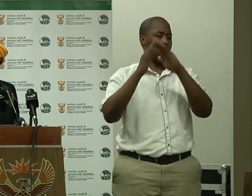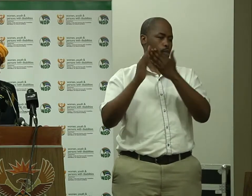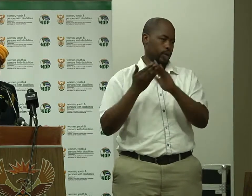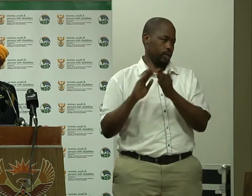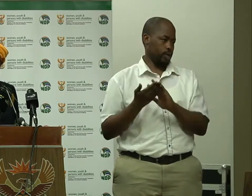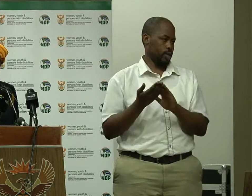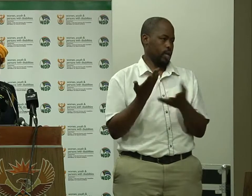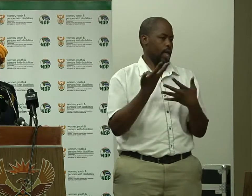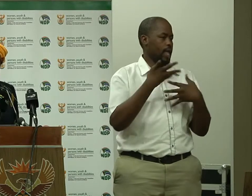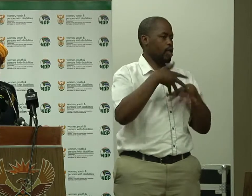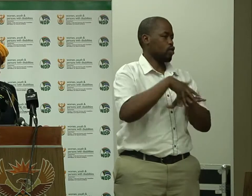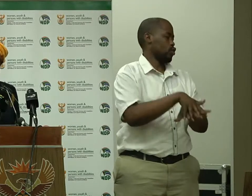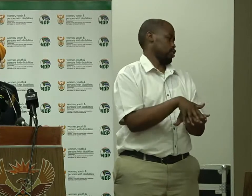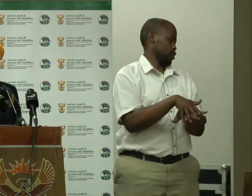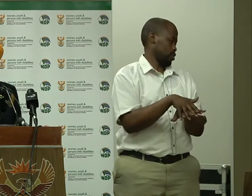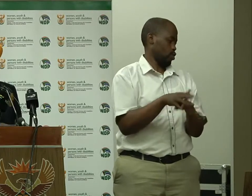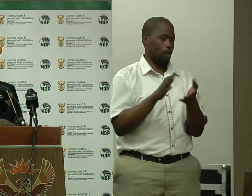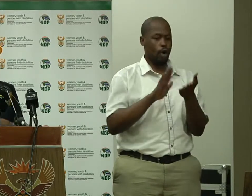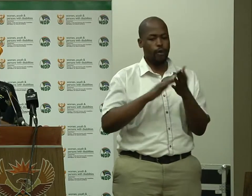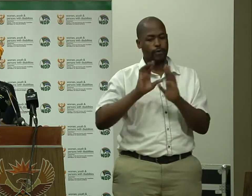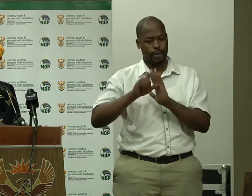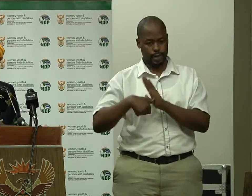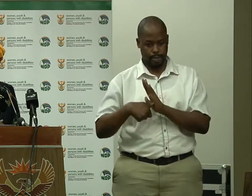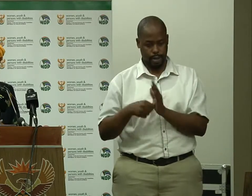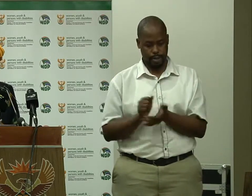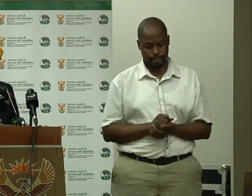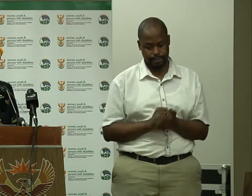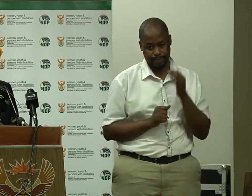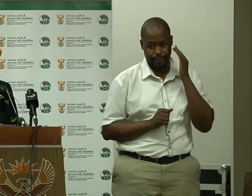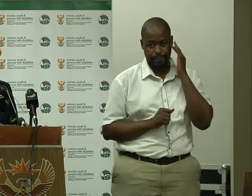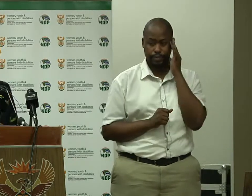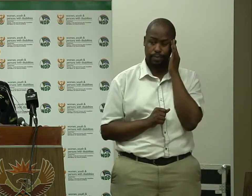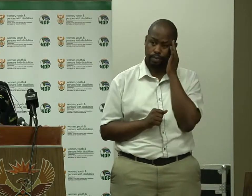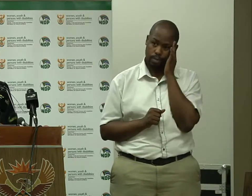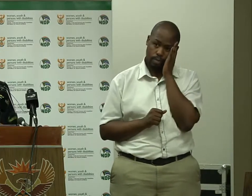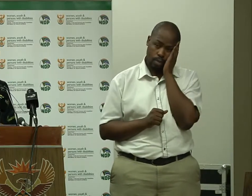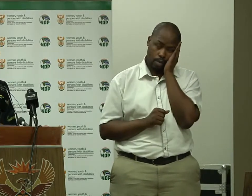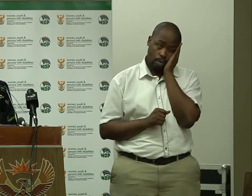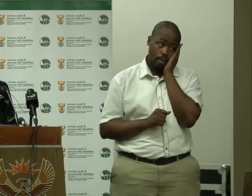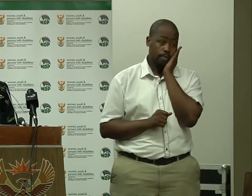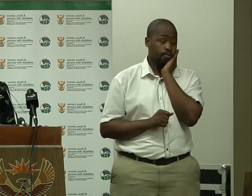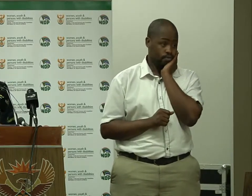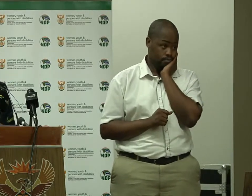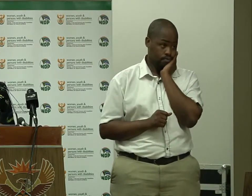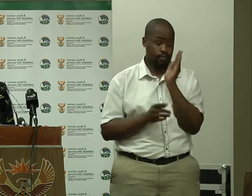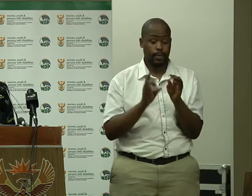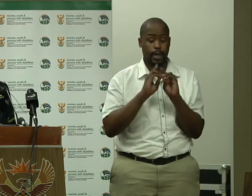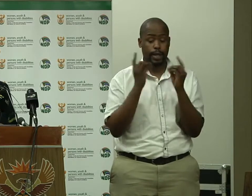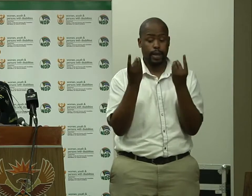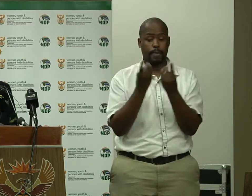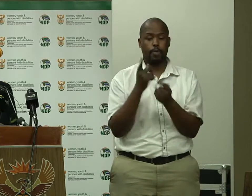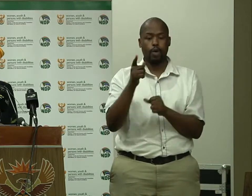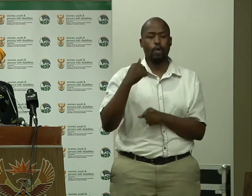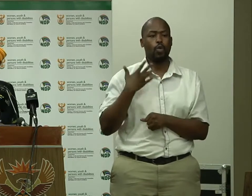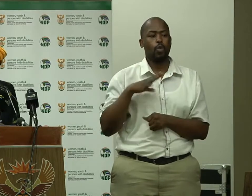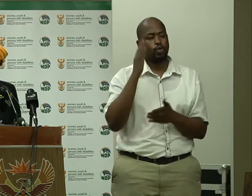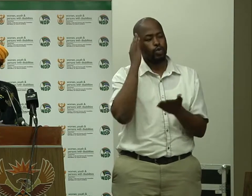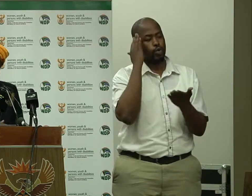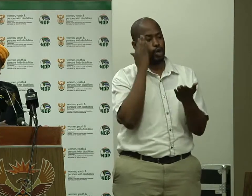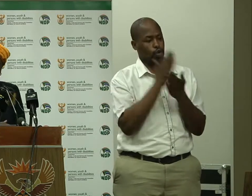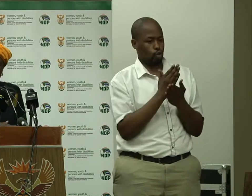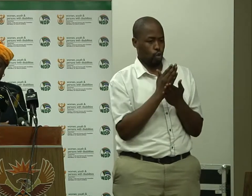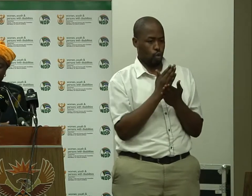communities inclusive of disability rights. The department would like to